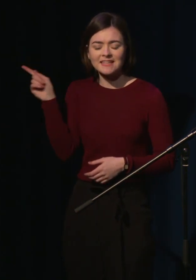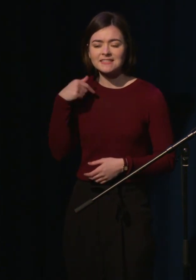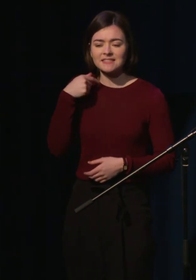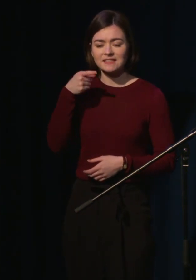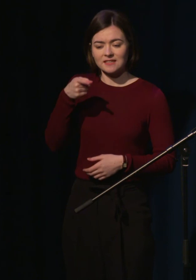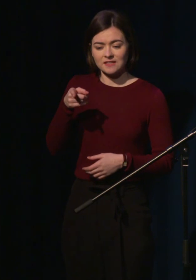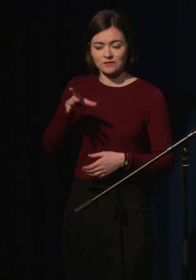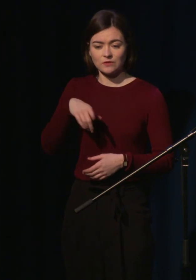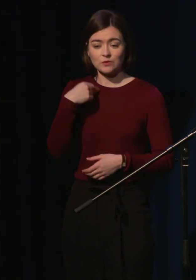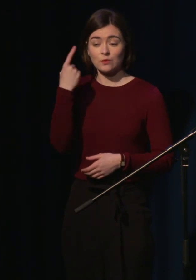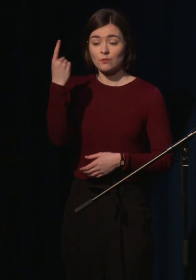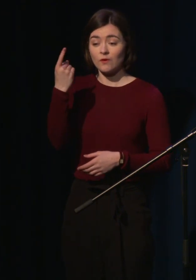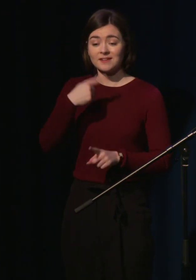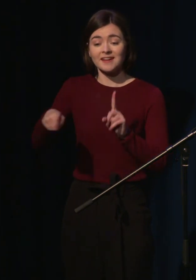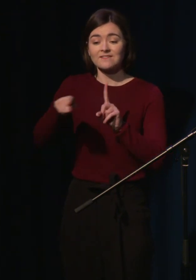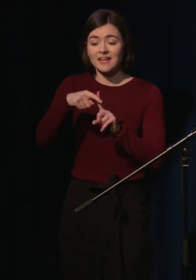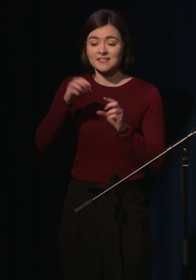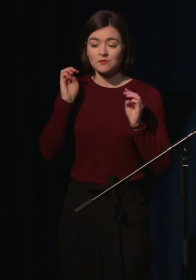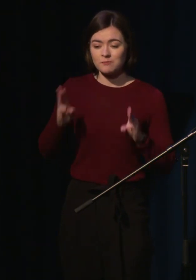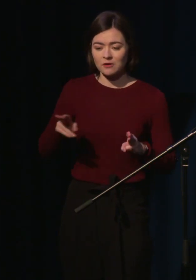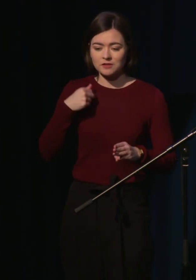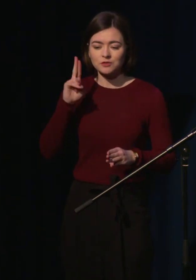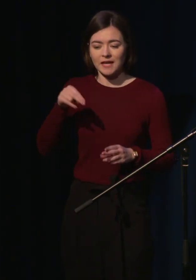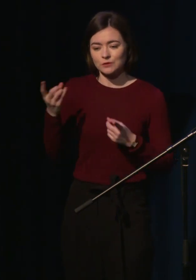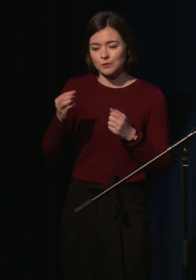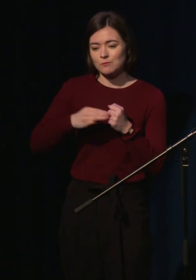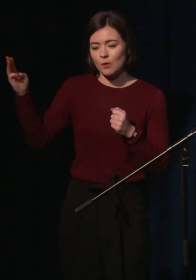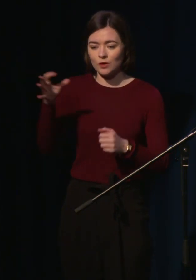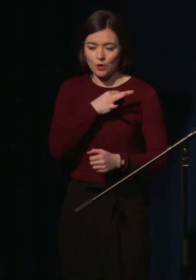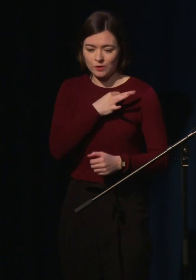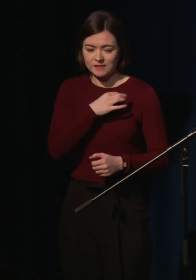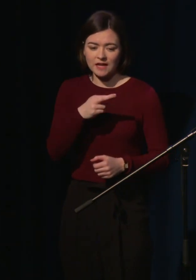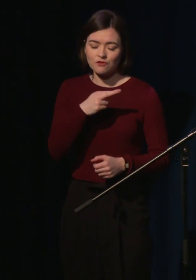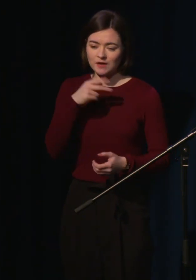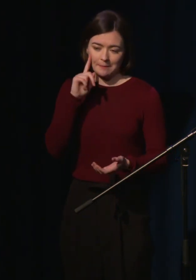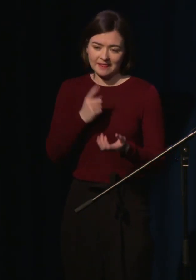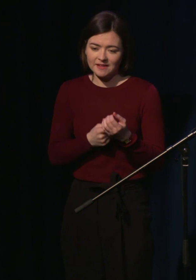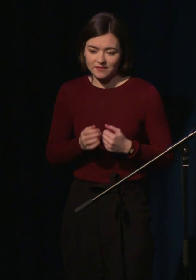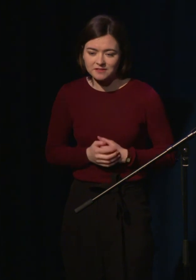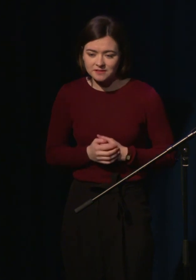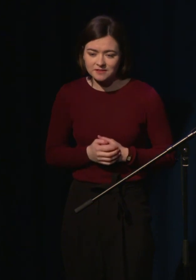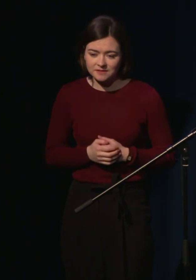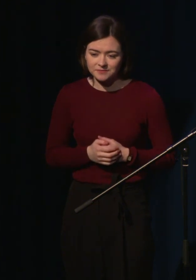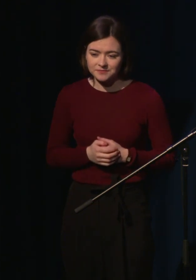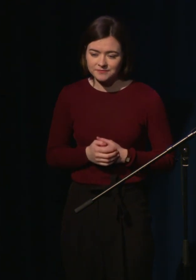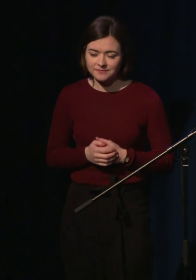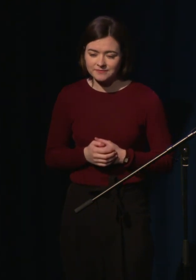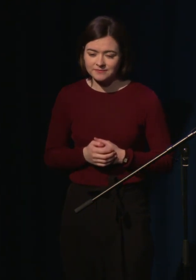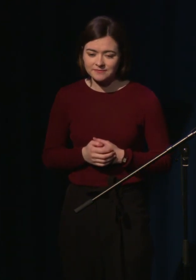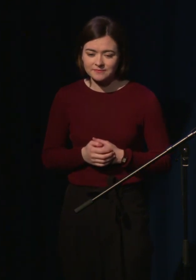"The sole advantage of power is that you can do more good." And I believe that wholeheartedly and